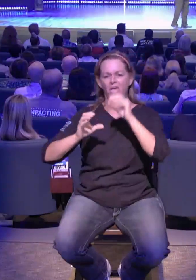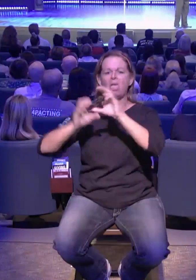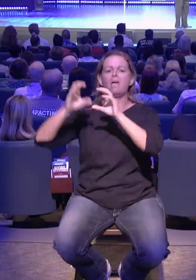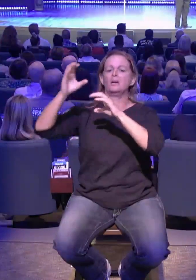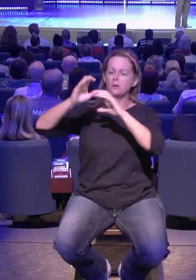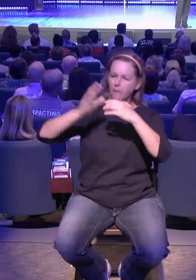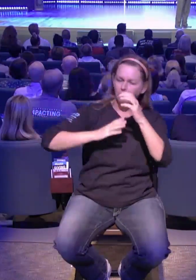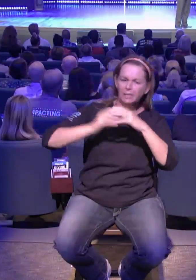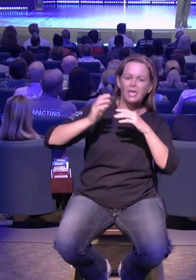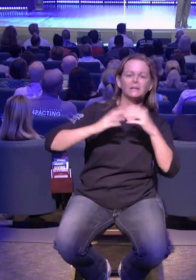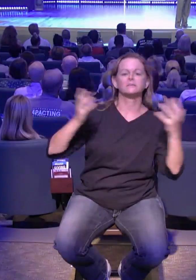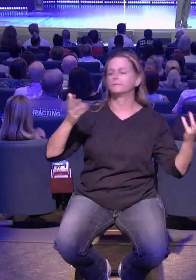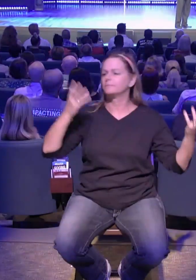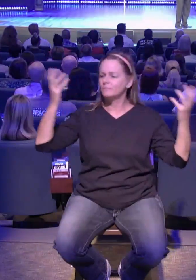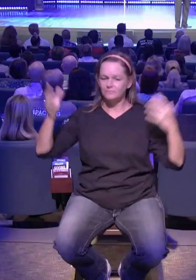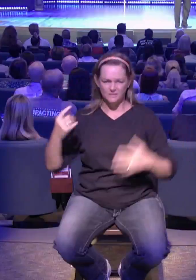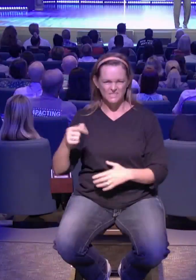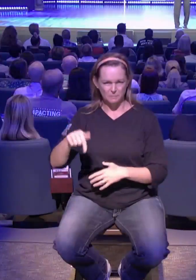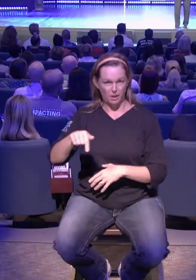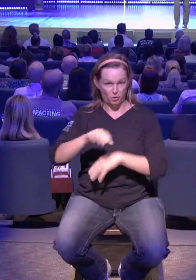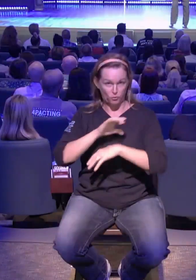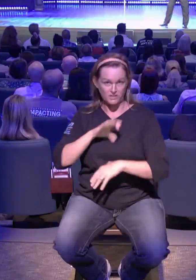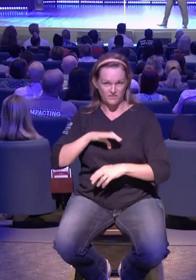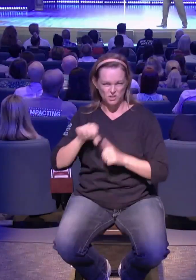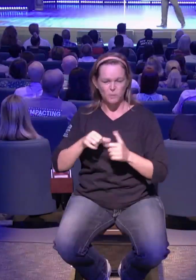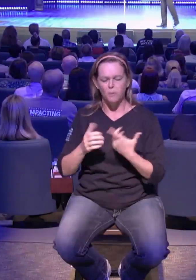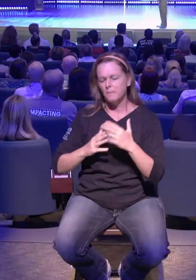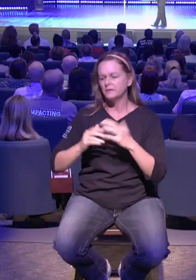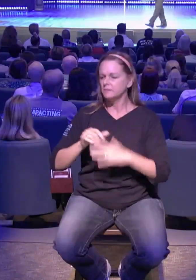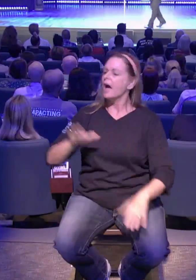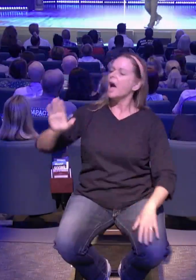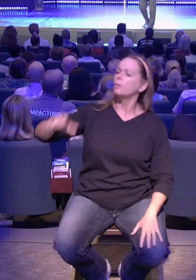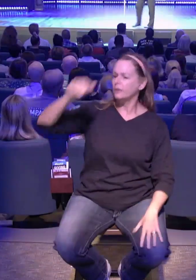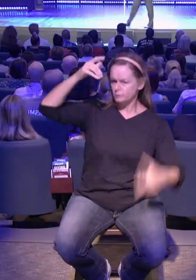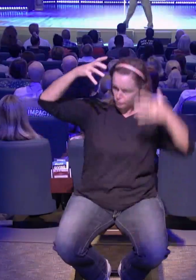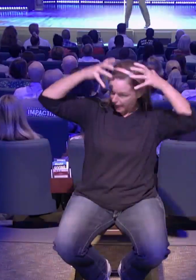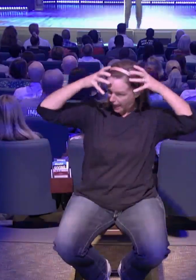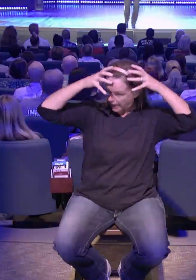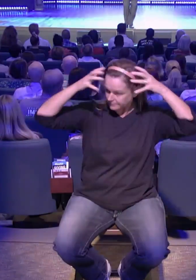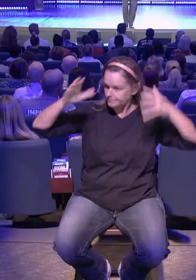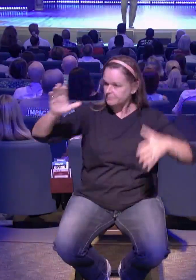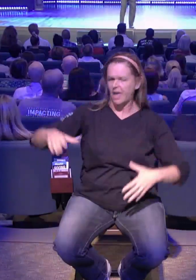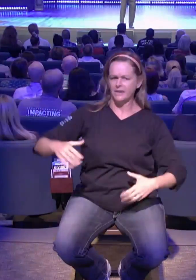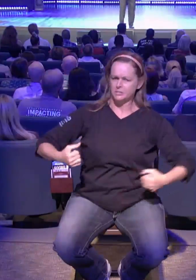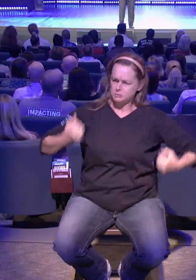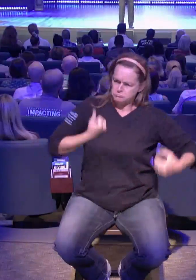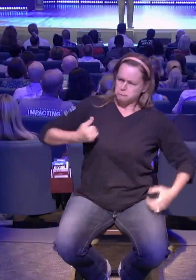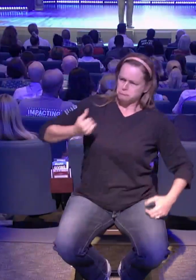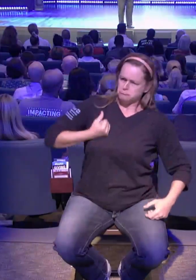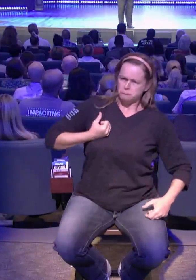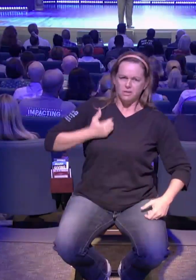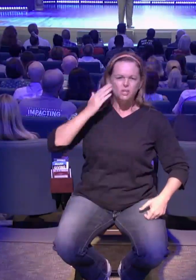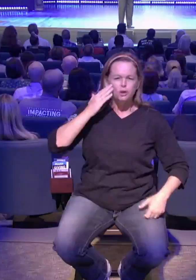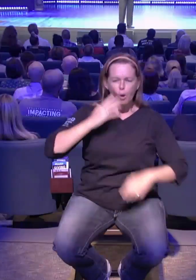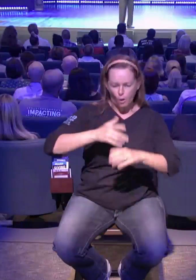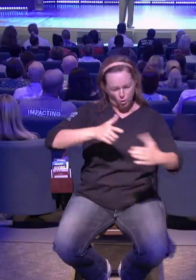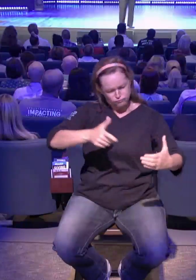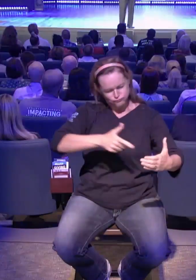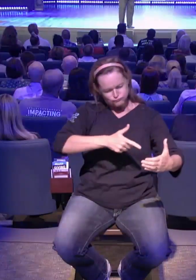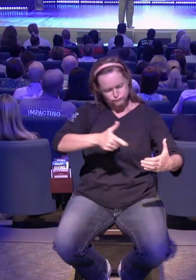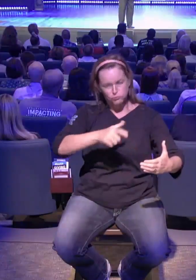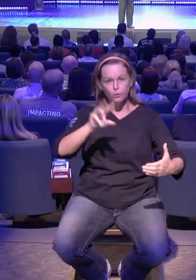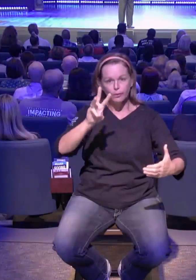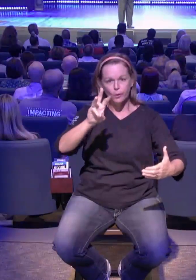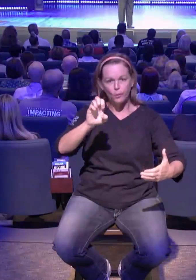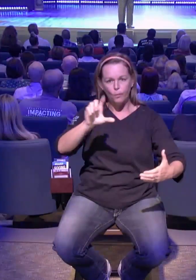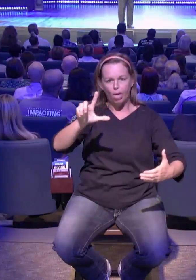middle of construction, one of our projects here at Christ Fellowship. I walked up to this hard hat guy. He's a steel guy, okay? He's working with